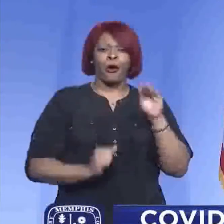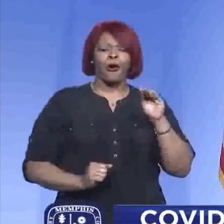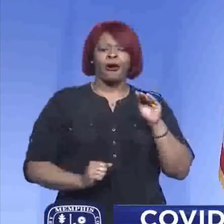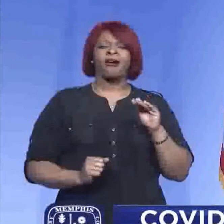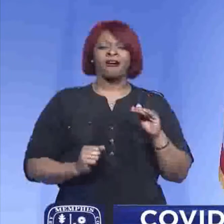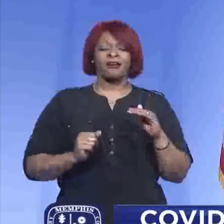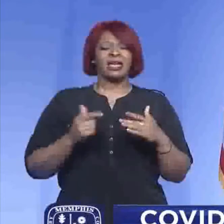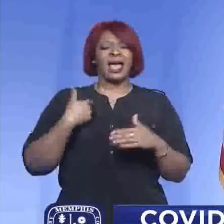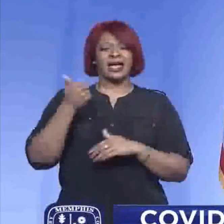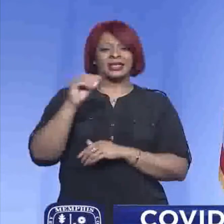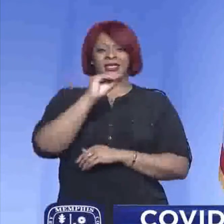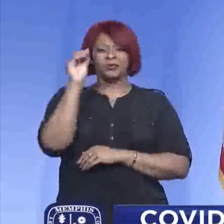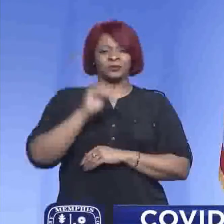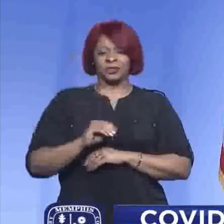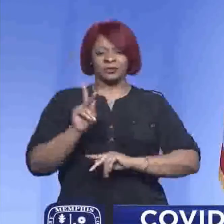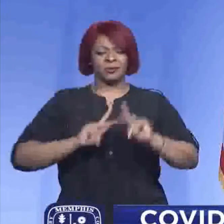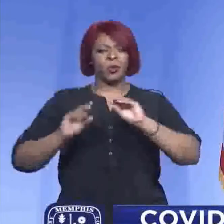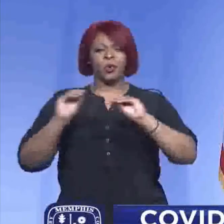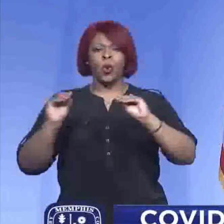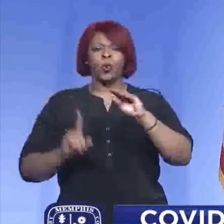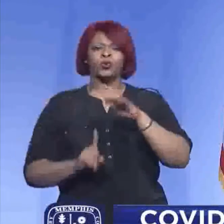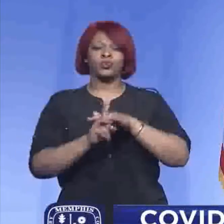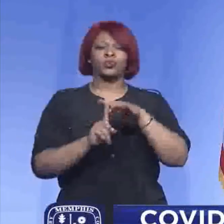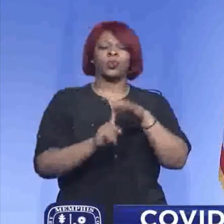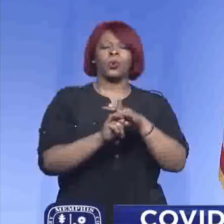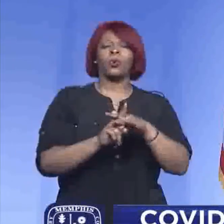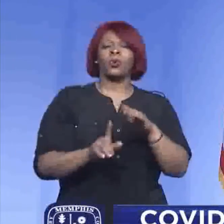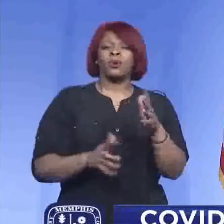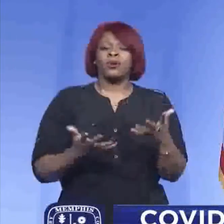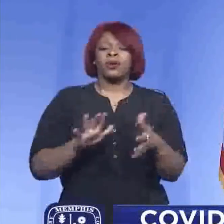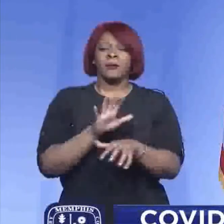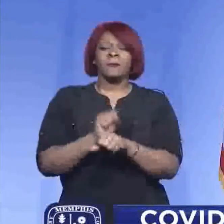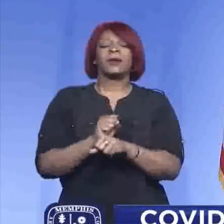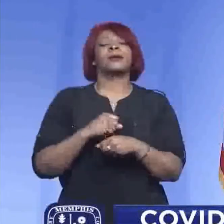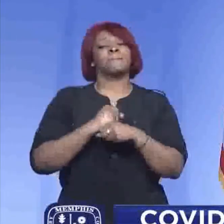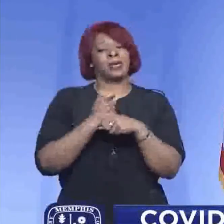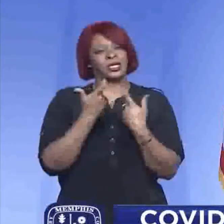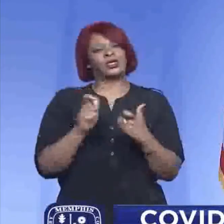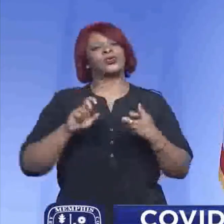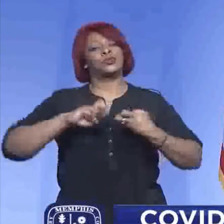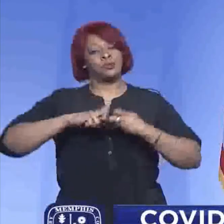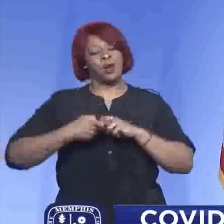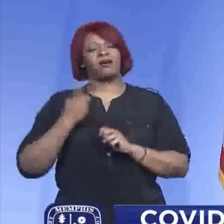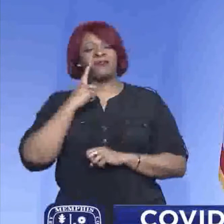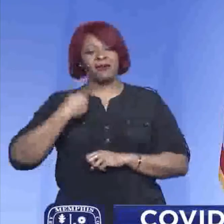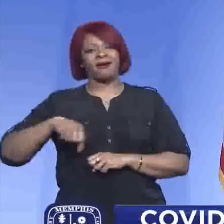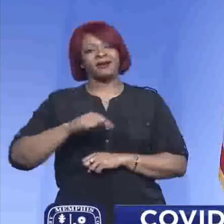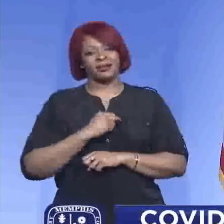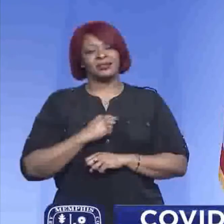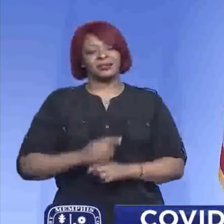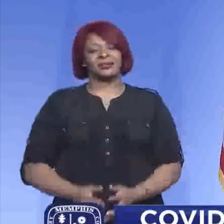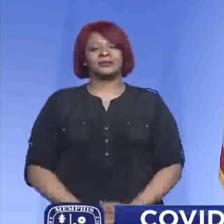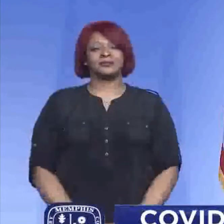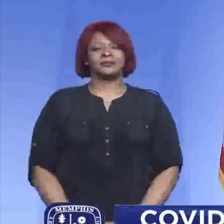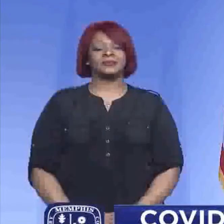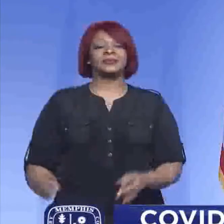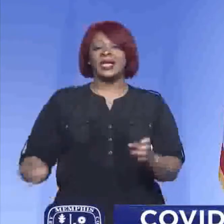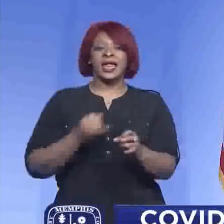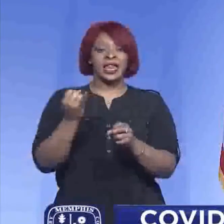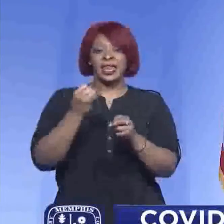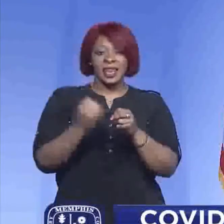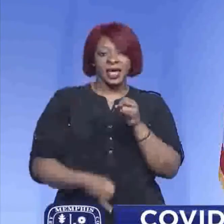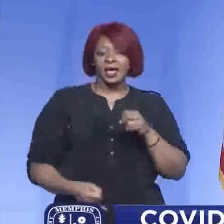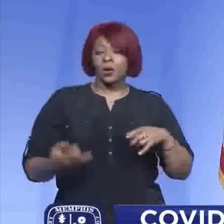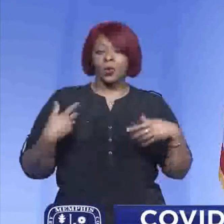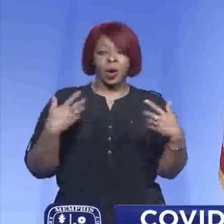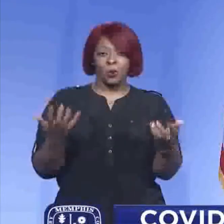have a 10% no-show rate, then that really creates some problems for us. Last thing that I would